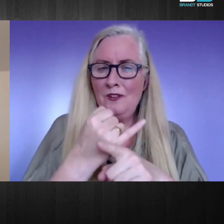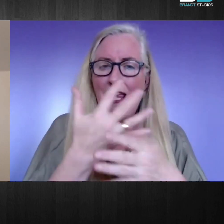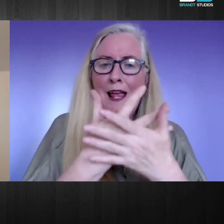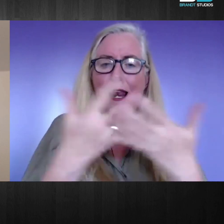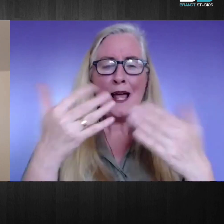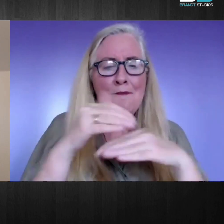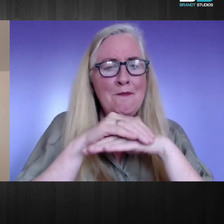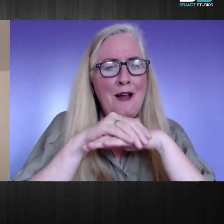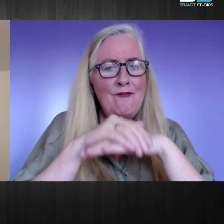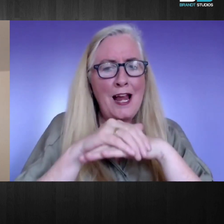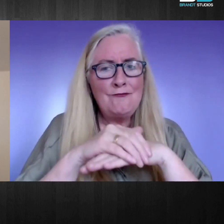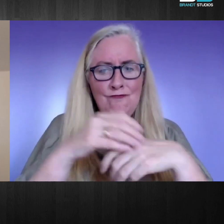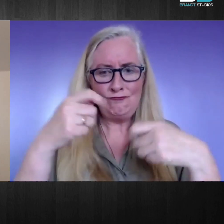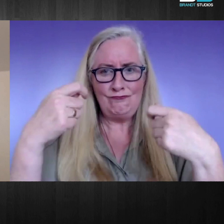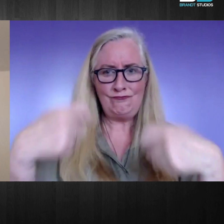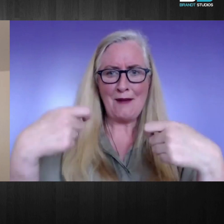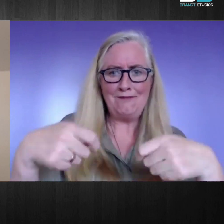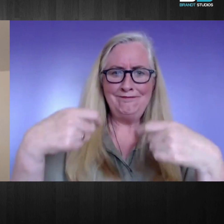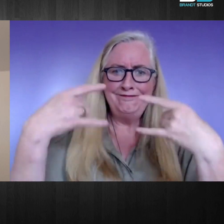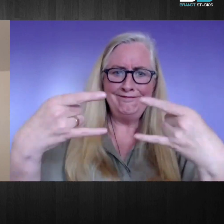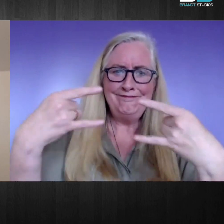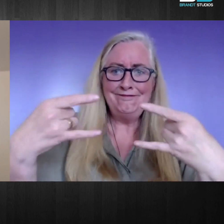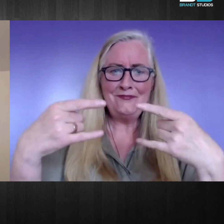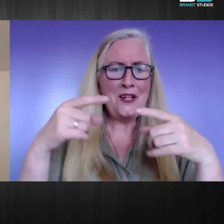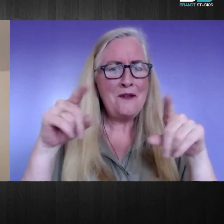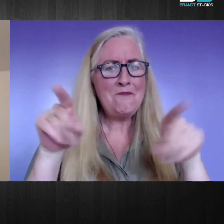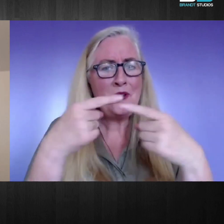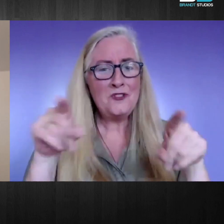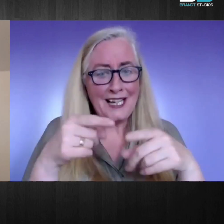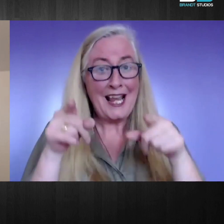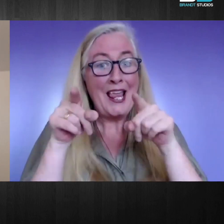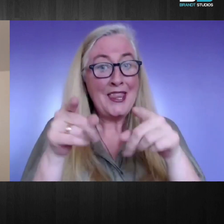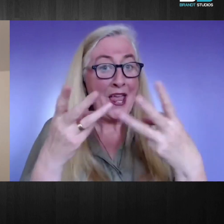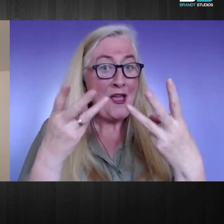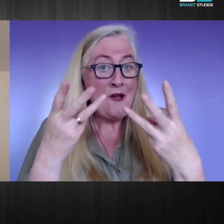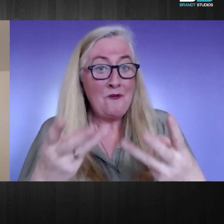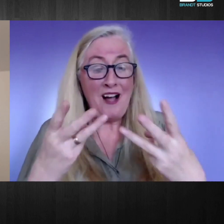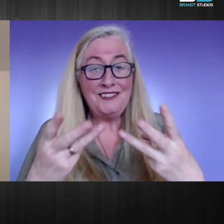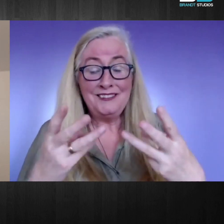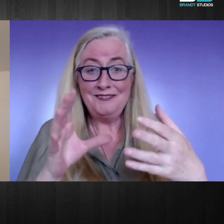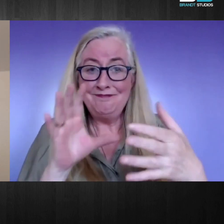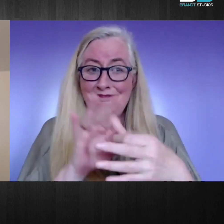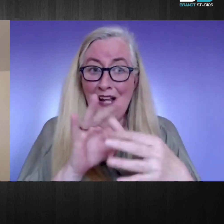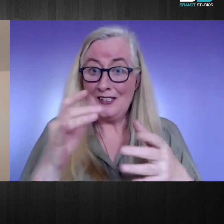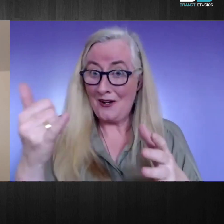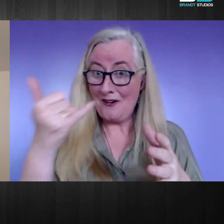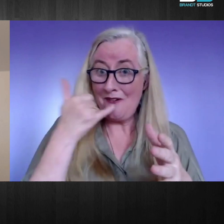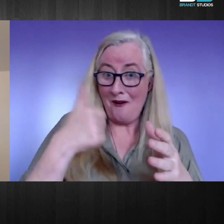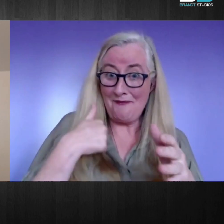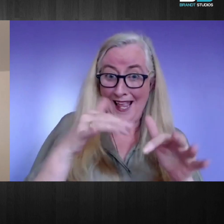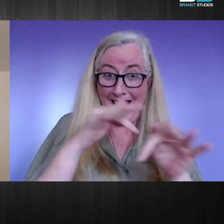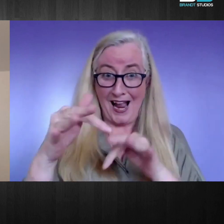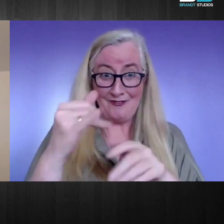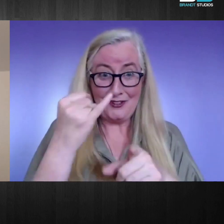they needed help to produce their mixtapes. And they called me up after school, and they were like, "Yo, I know there's a studio next